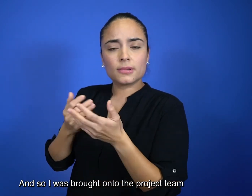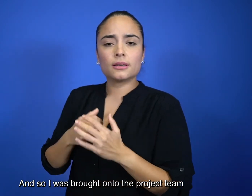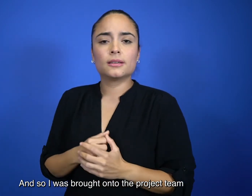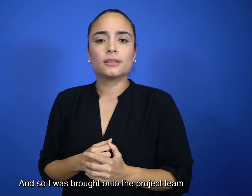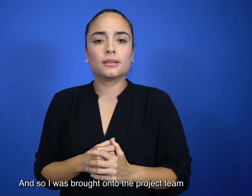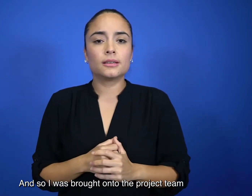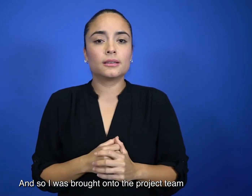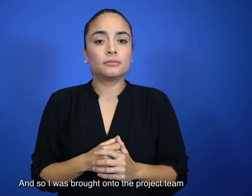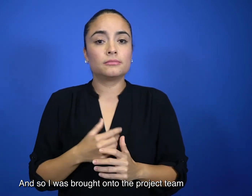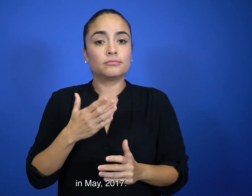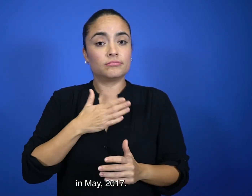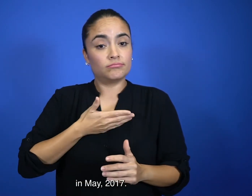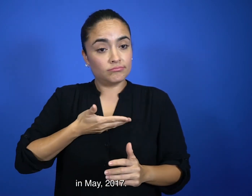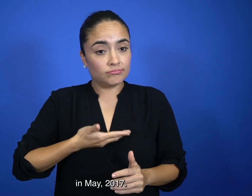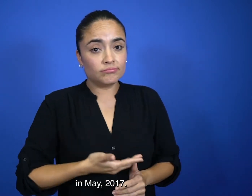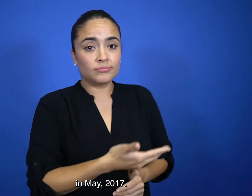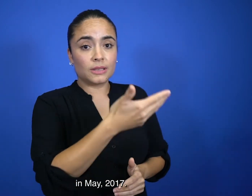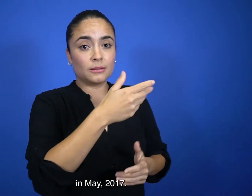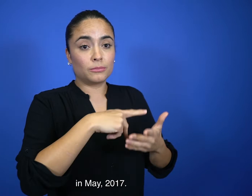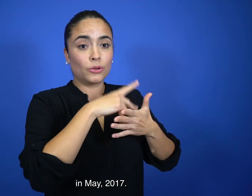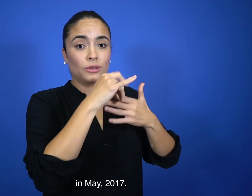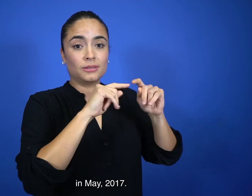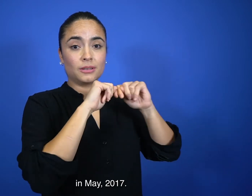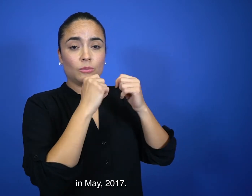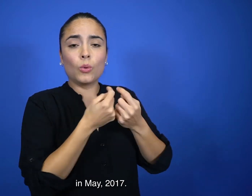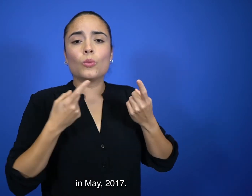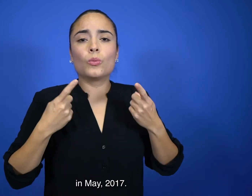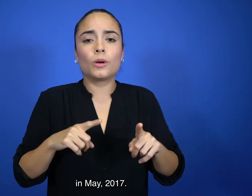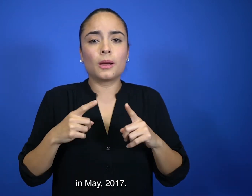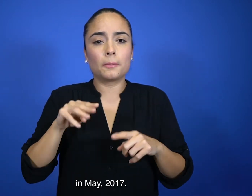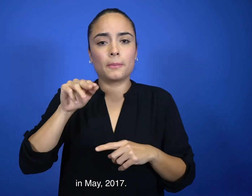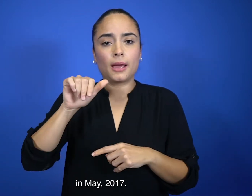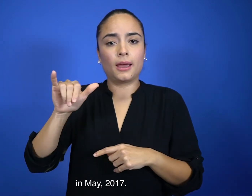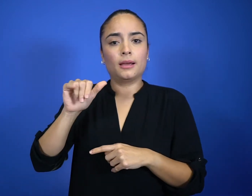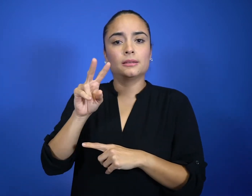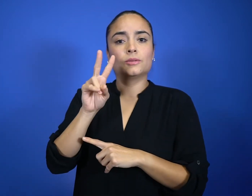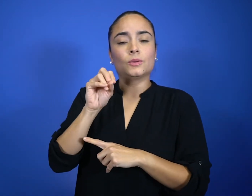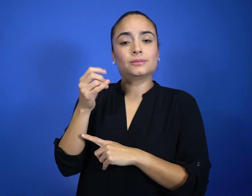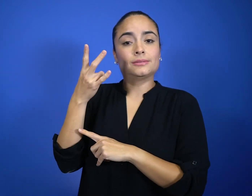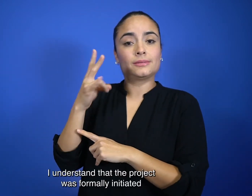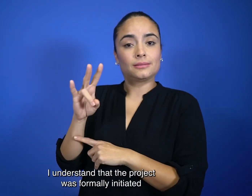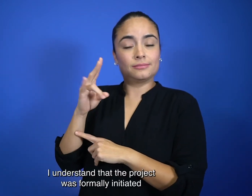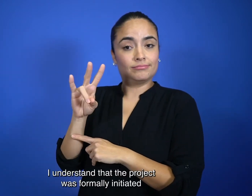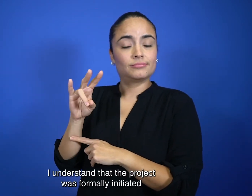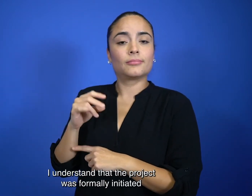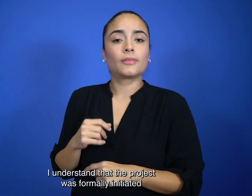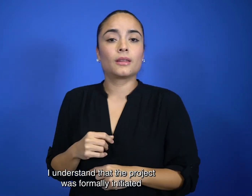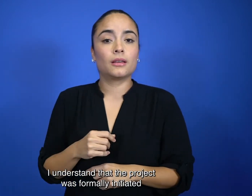the project team in May 2017. I understand